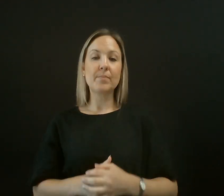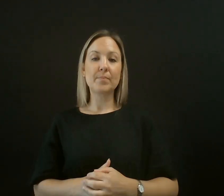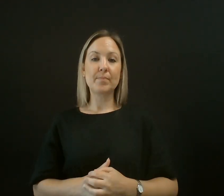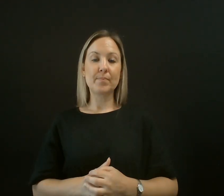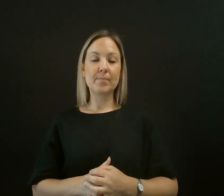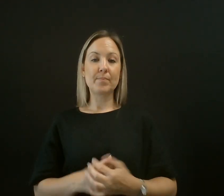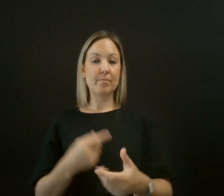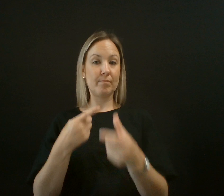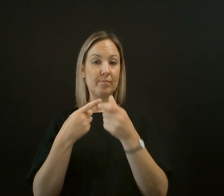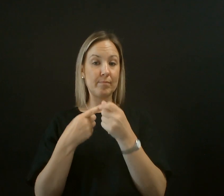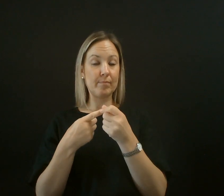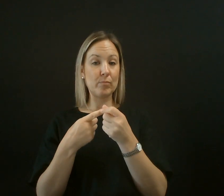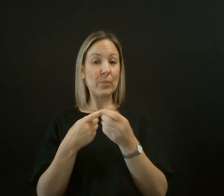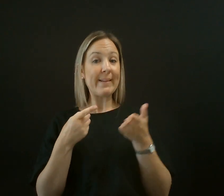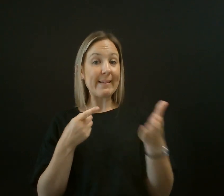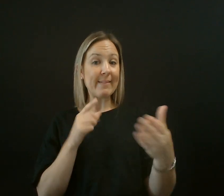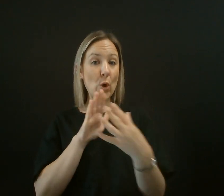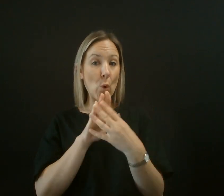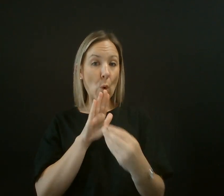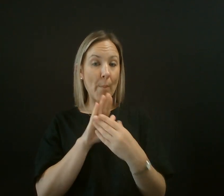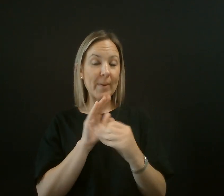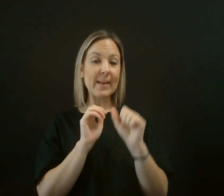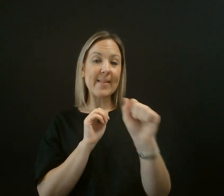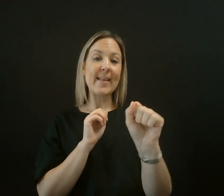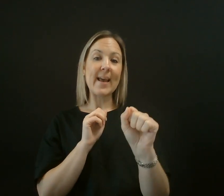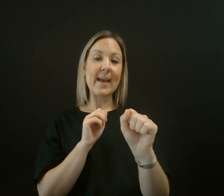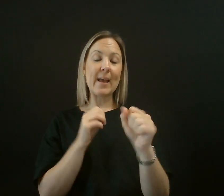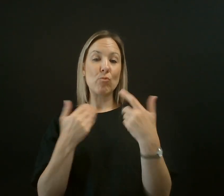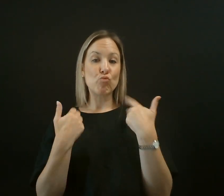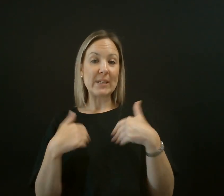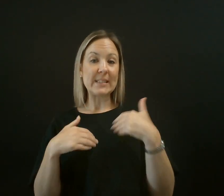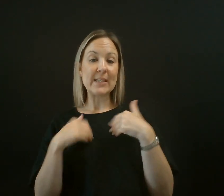To be given a copy of their residential tenancy agreement